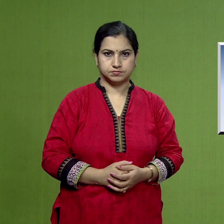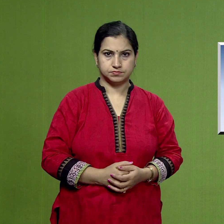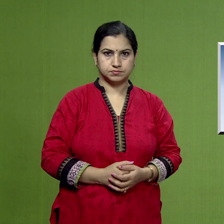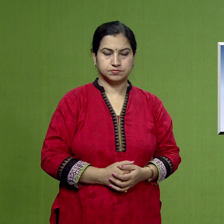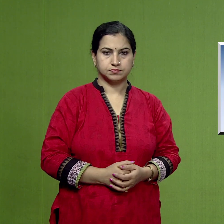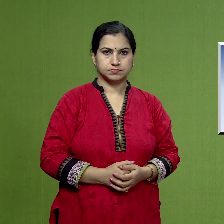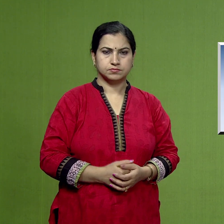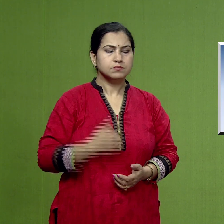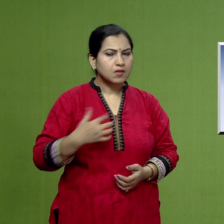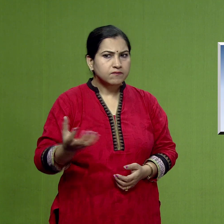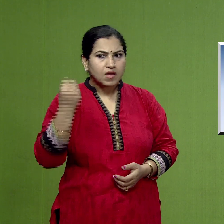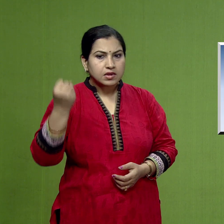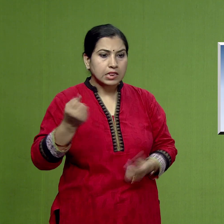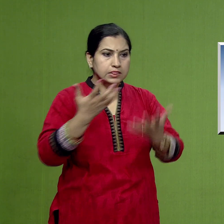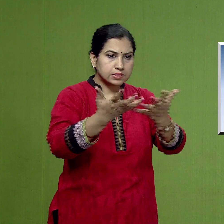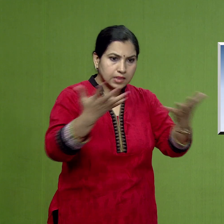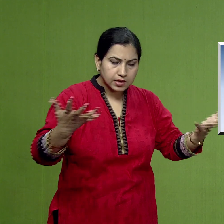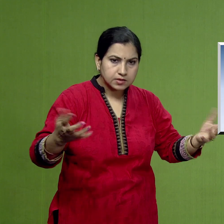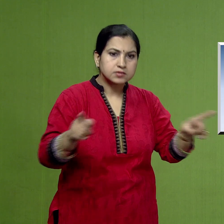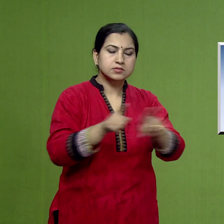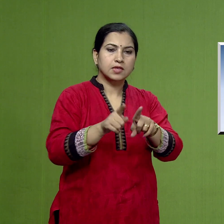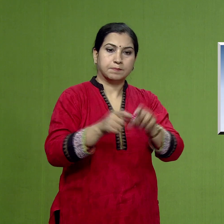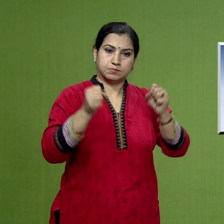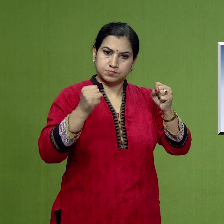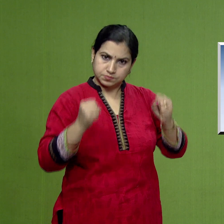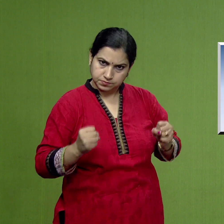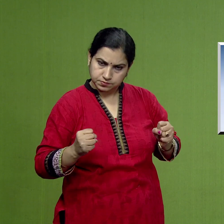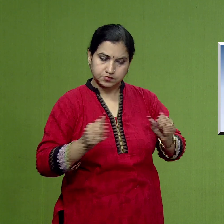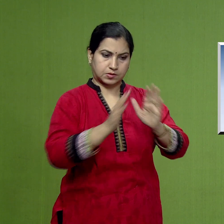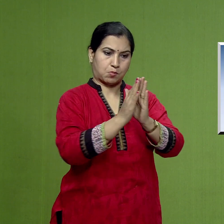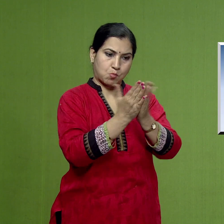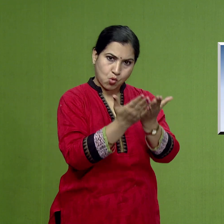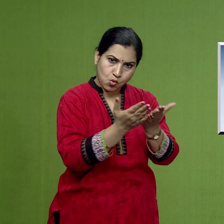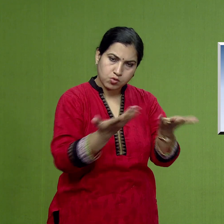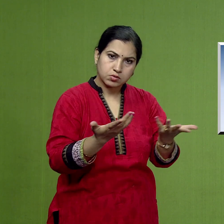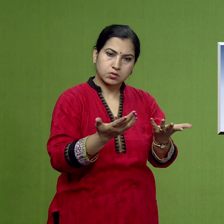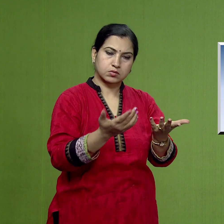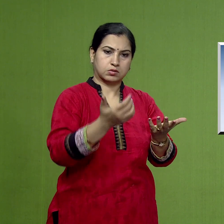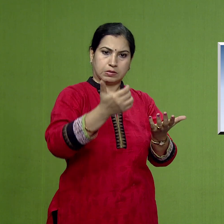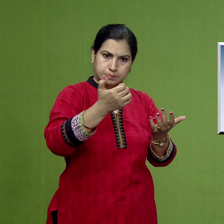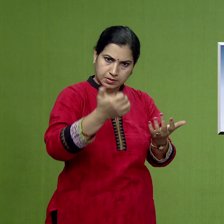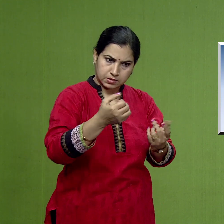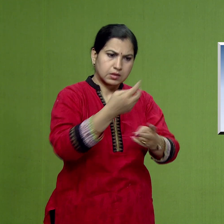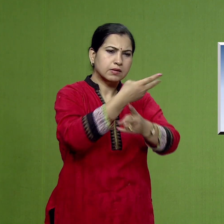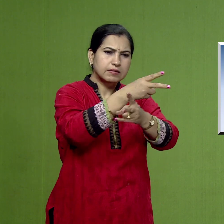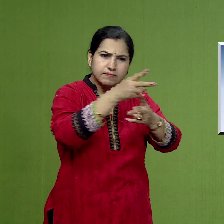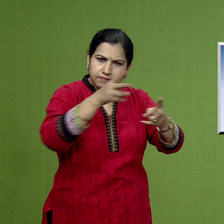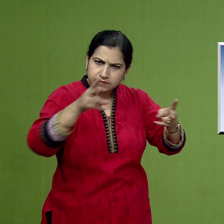We find things like furniture, books, notebooks, pen,